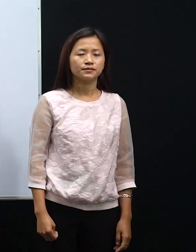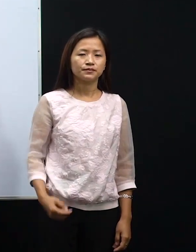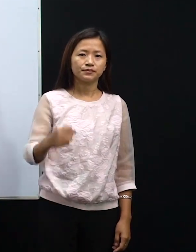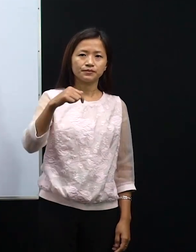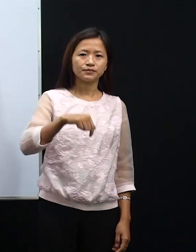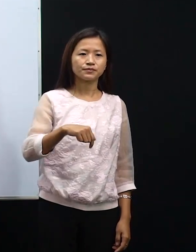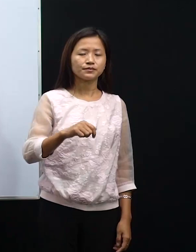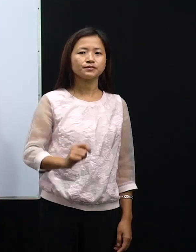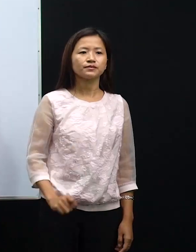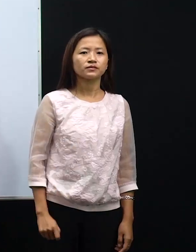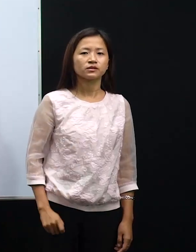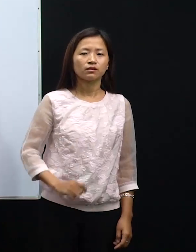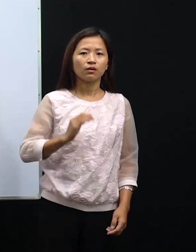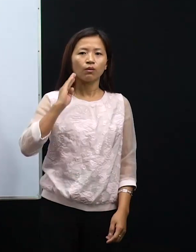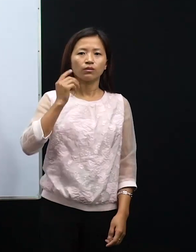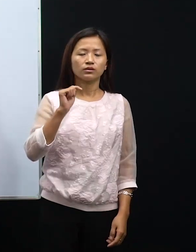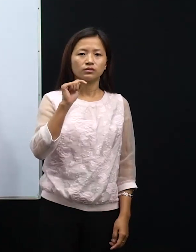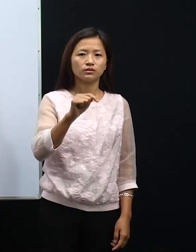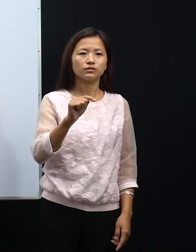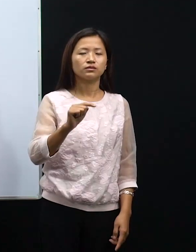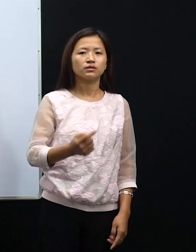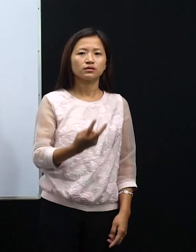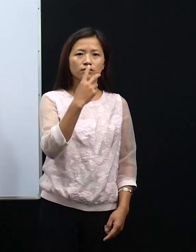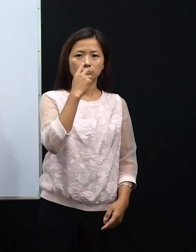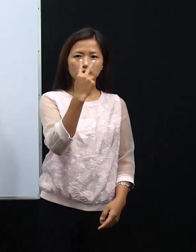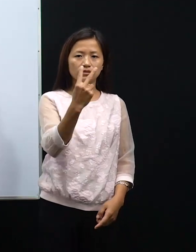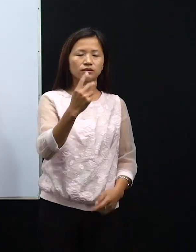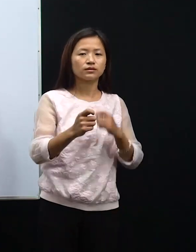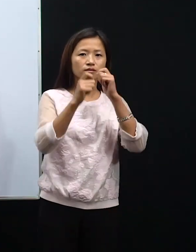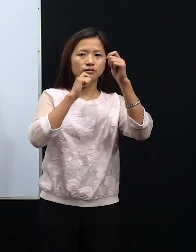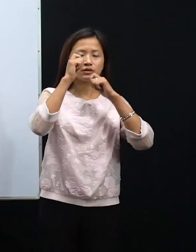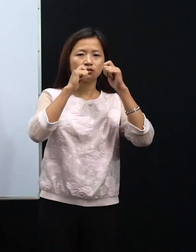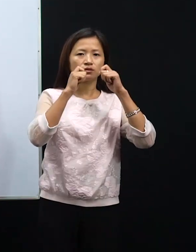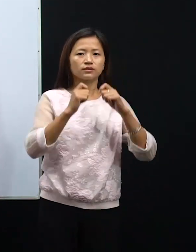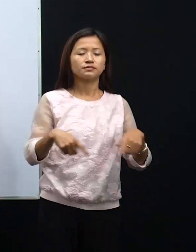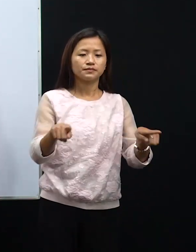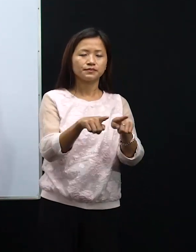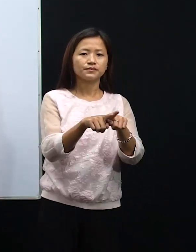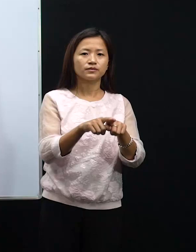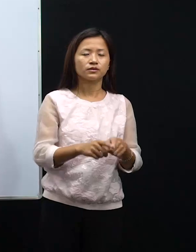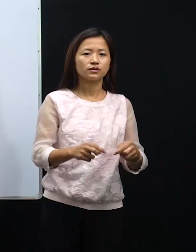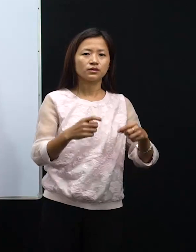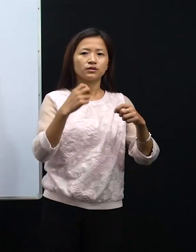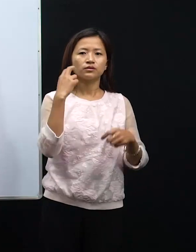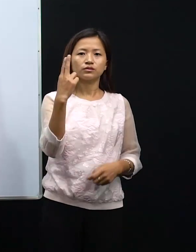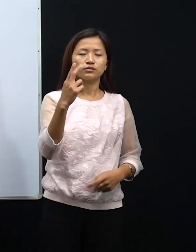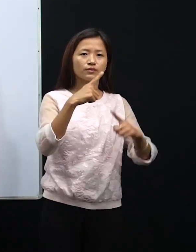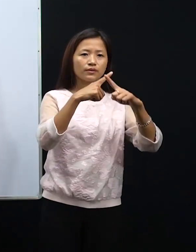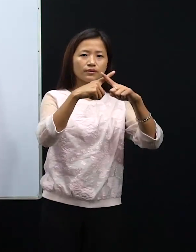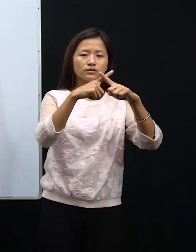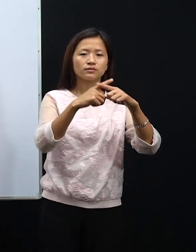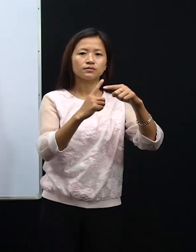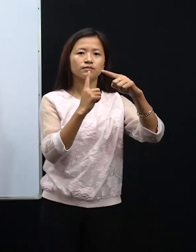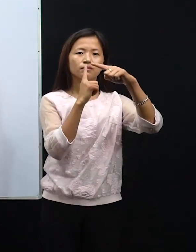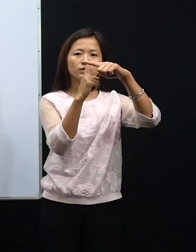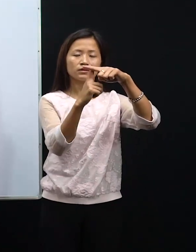Now, when you see an expression like this, 2x plus 5, these kind